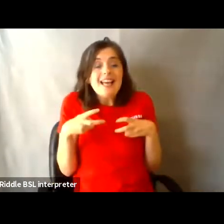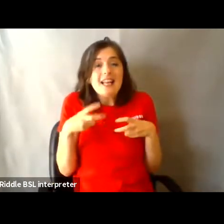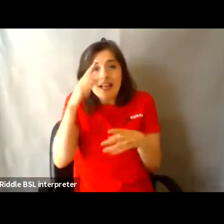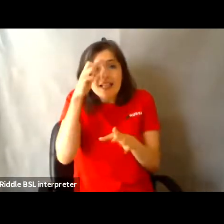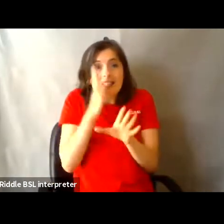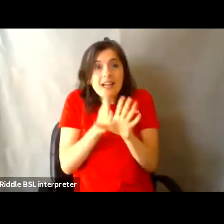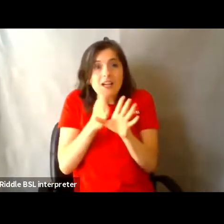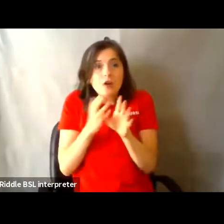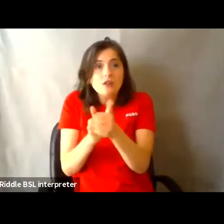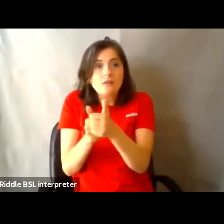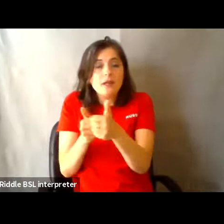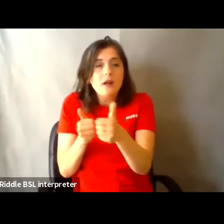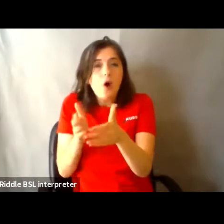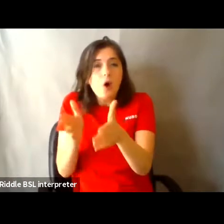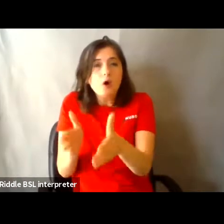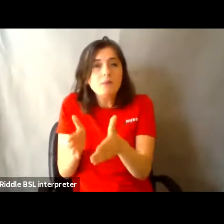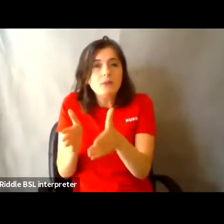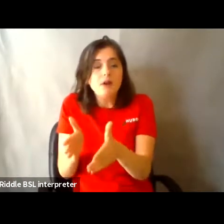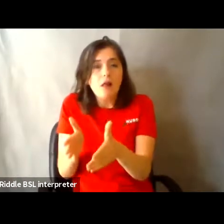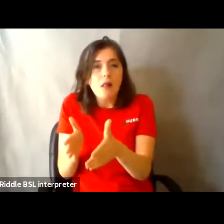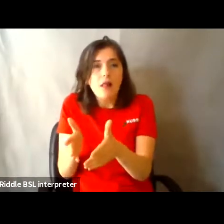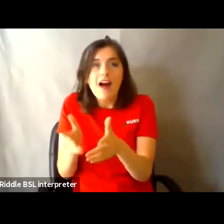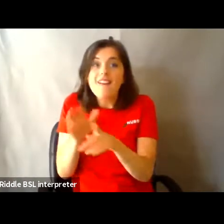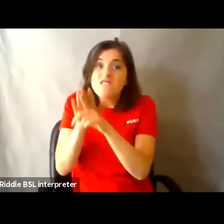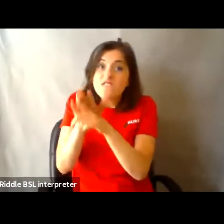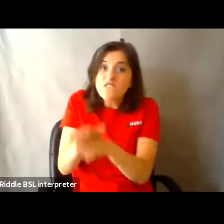forcibly treating us under mental health law.